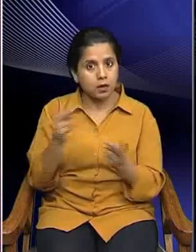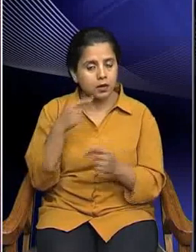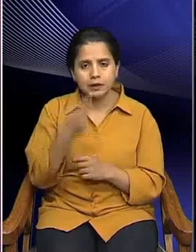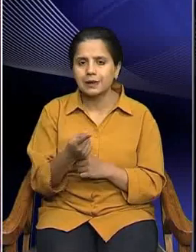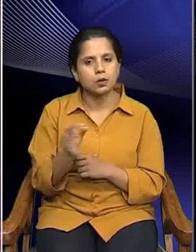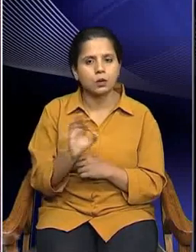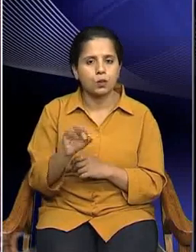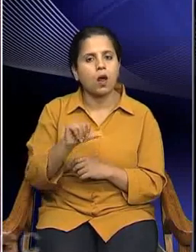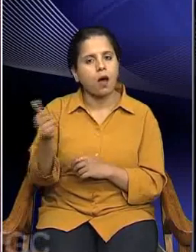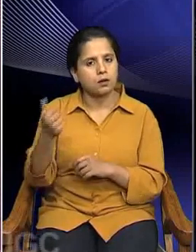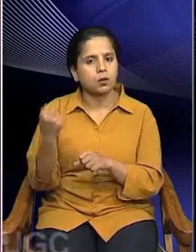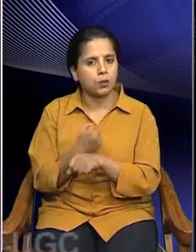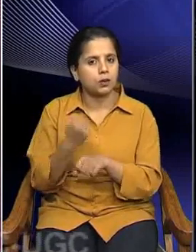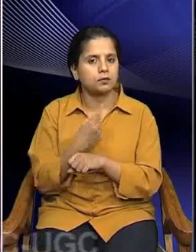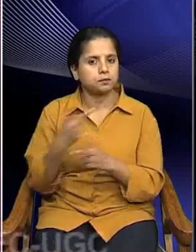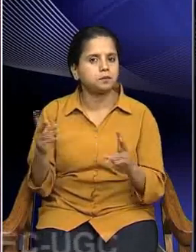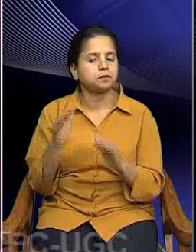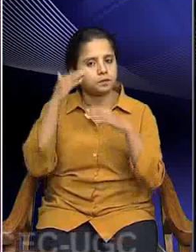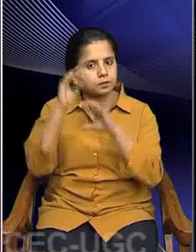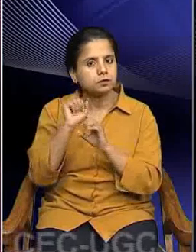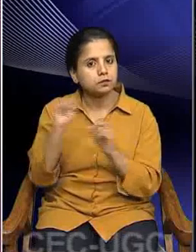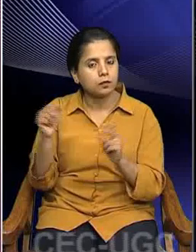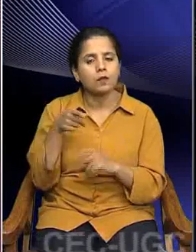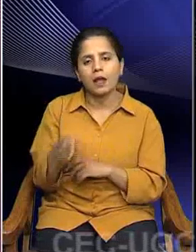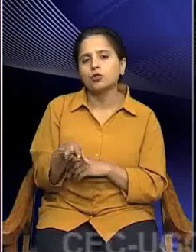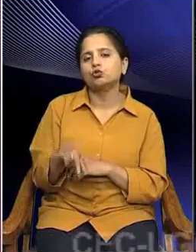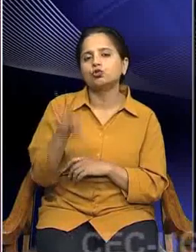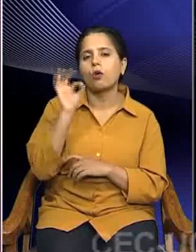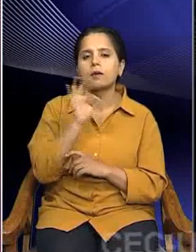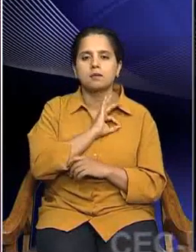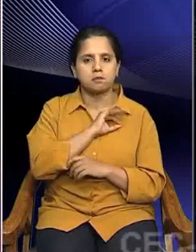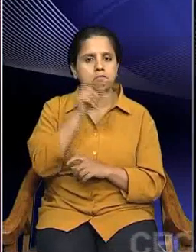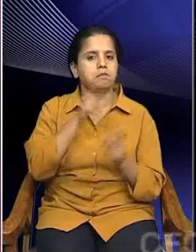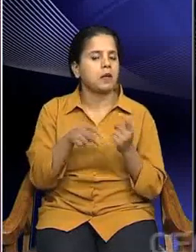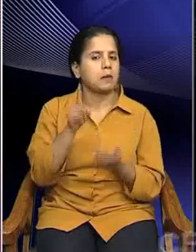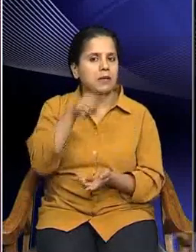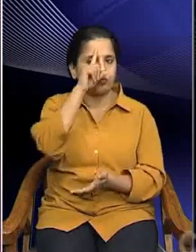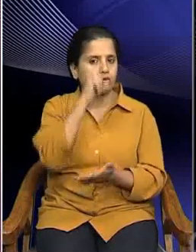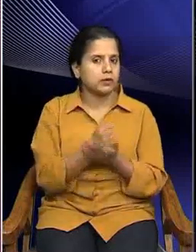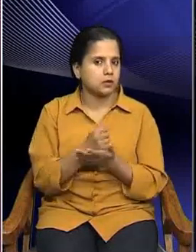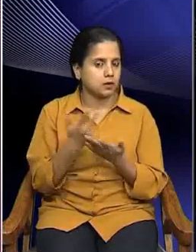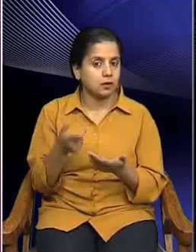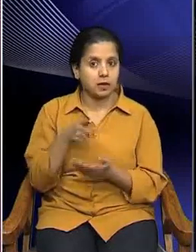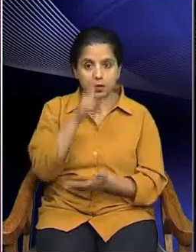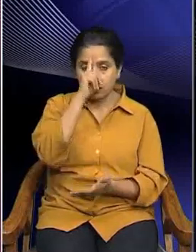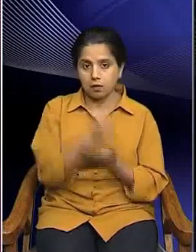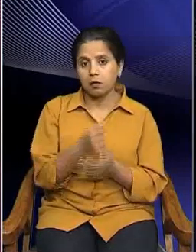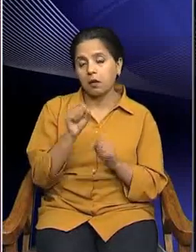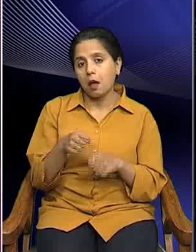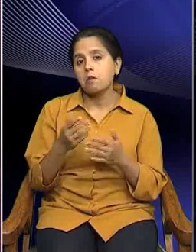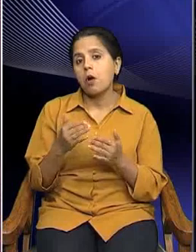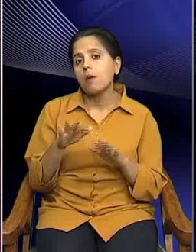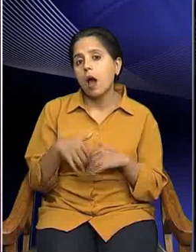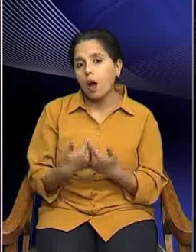reproductive activities. So this is something which is a matter of choice that people have to make decisions, and this decision can only be